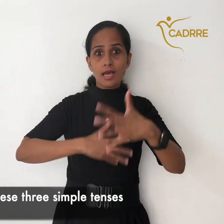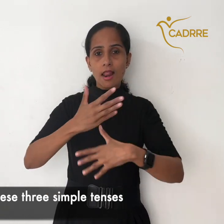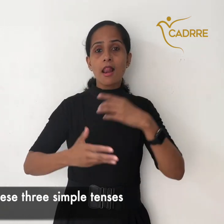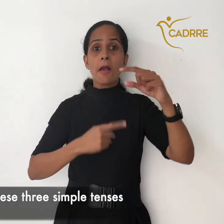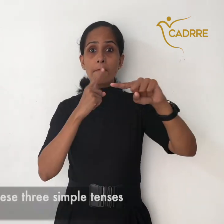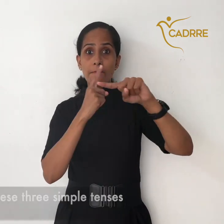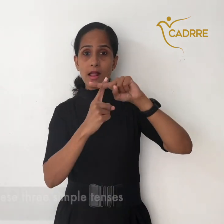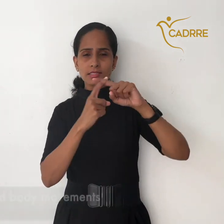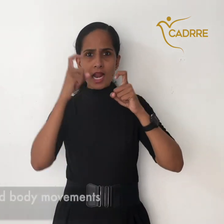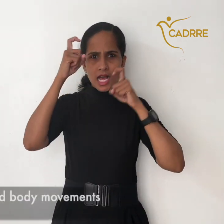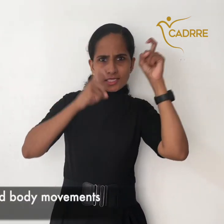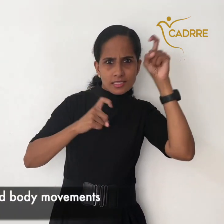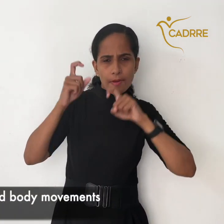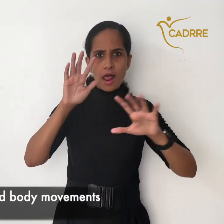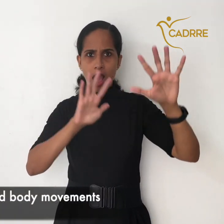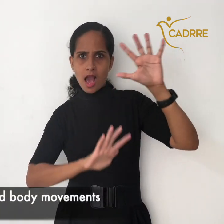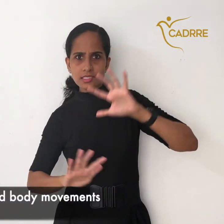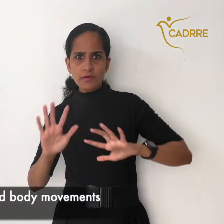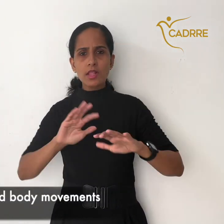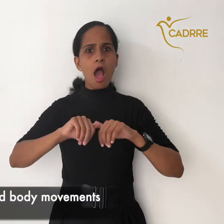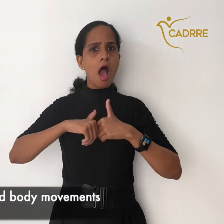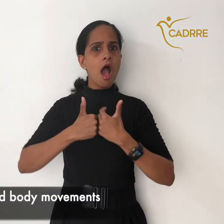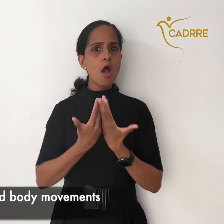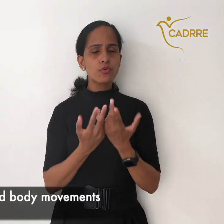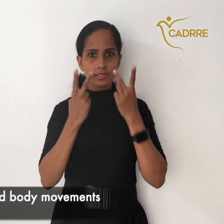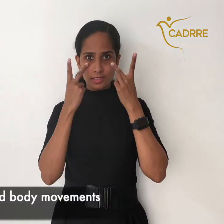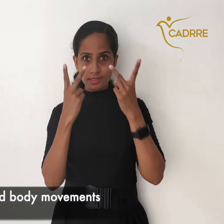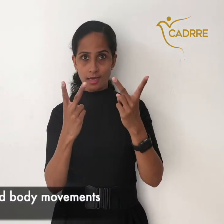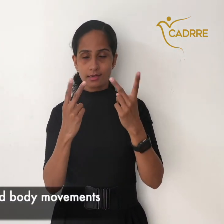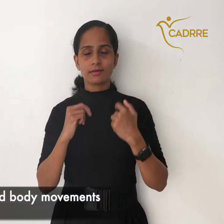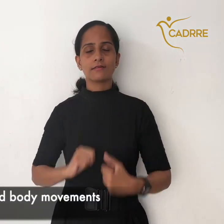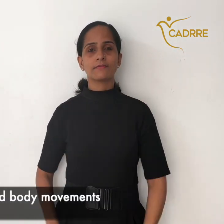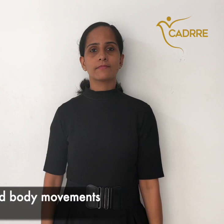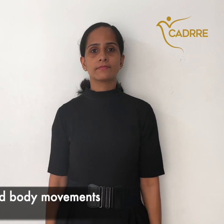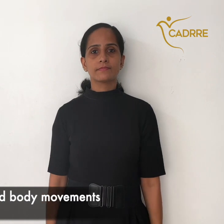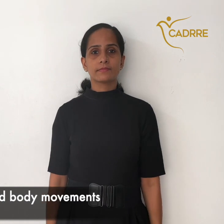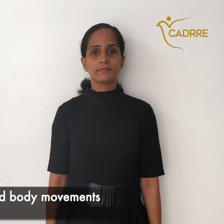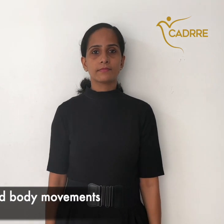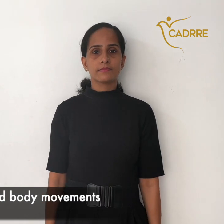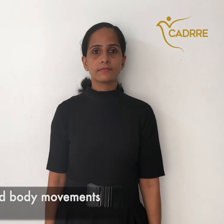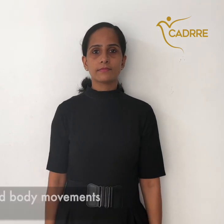tenses along with expressions and body movements.